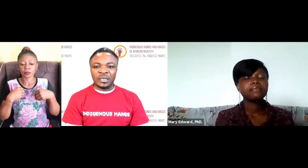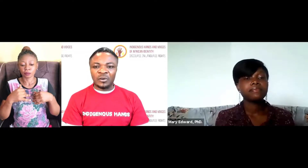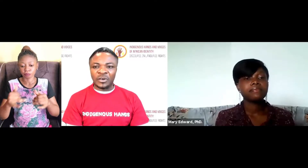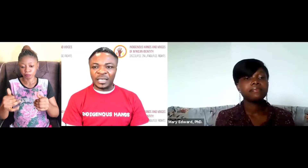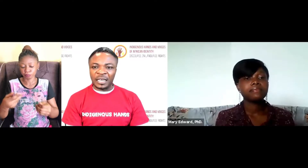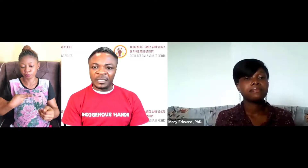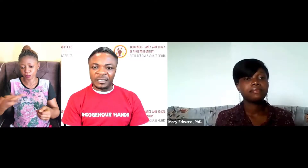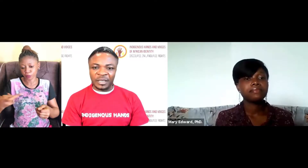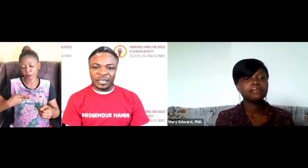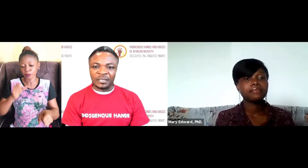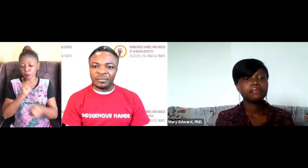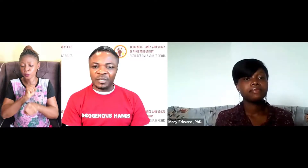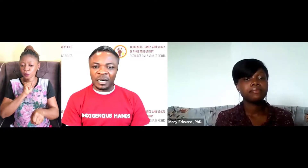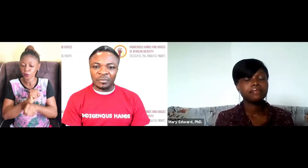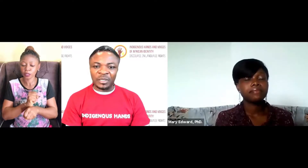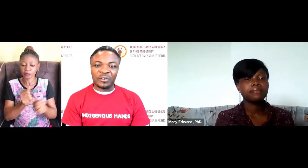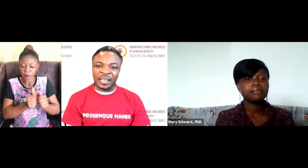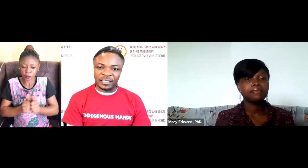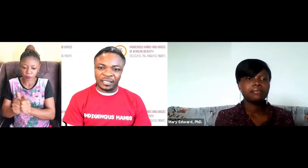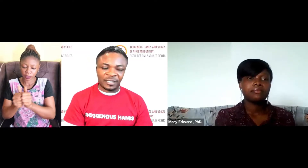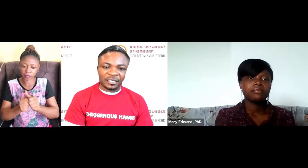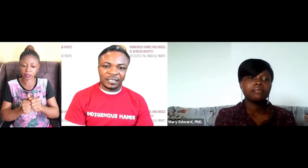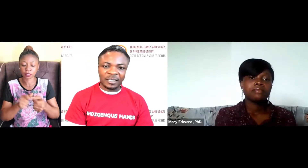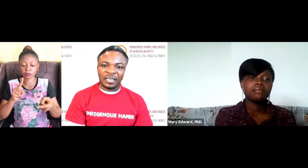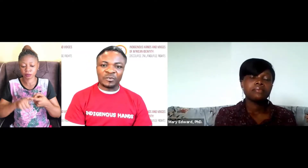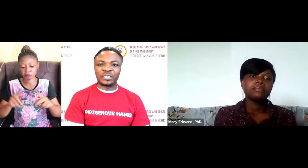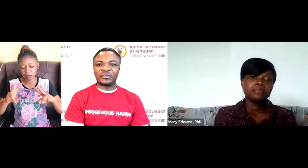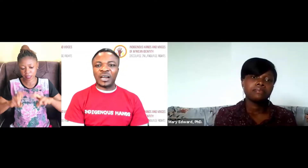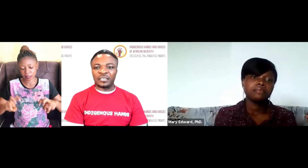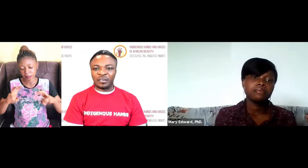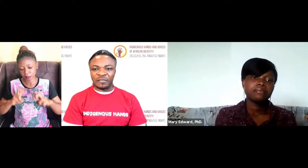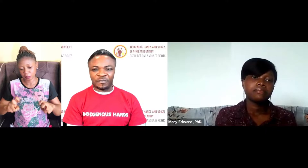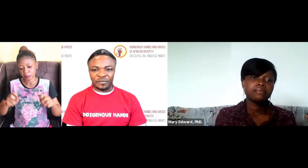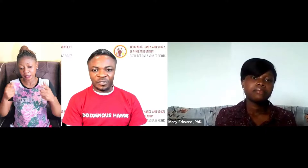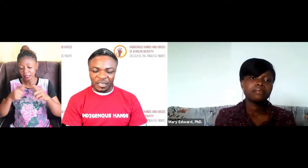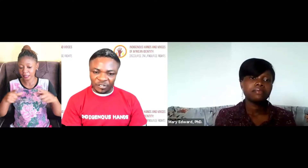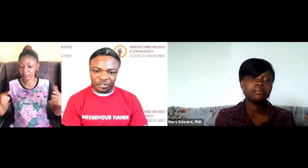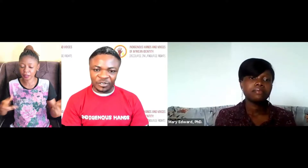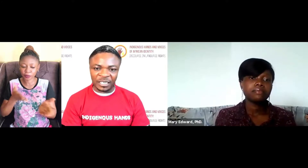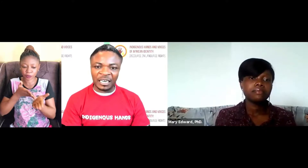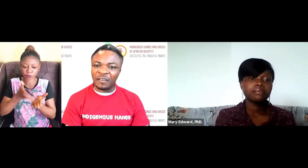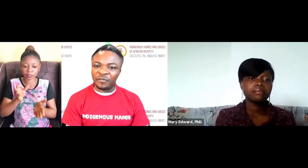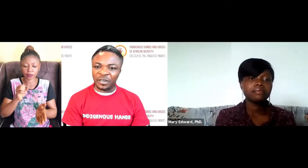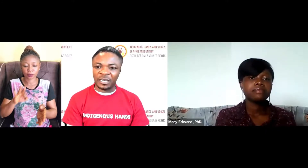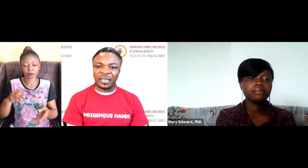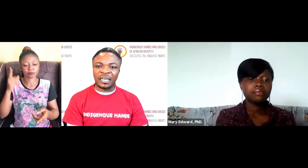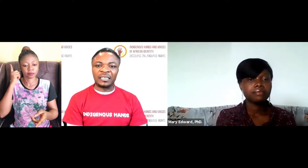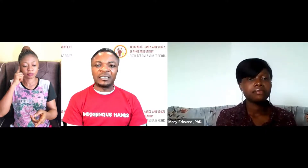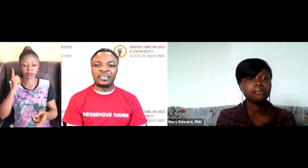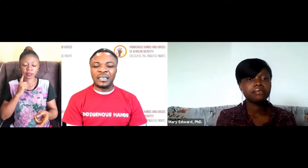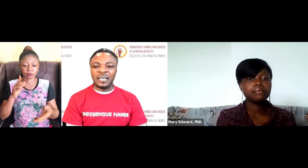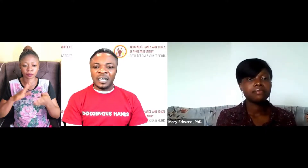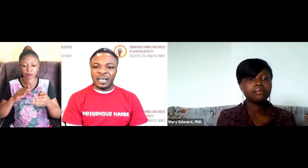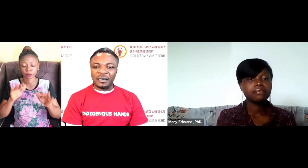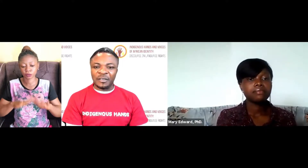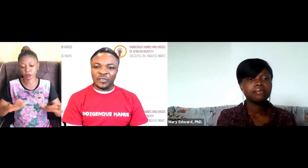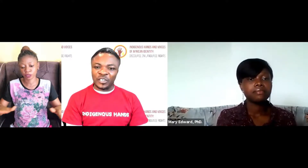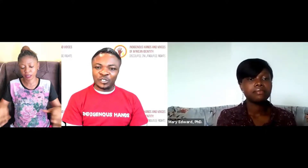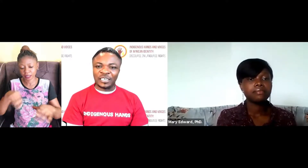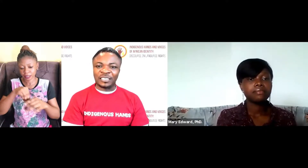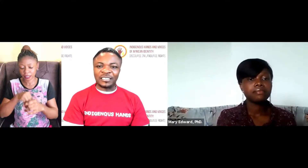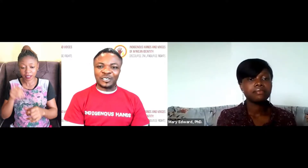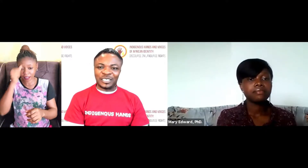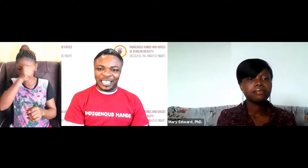on looking at the rights, the linguistic rights of deaf children in Africa.